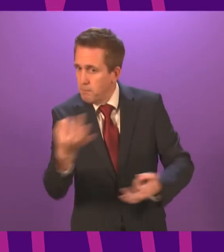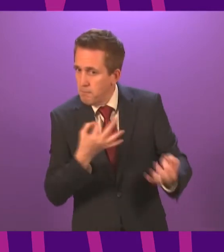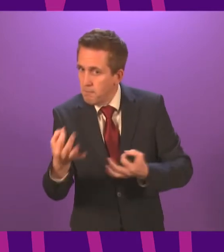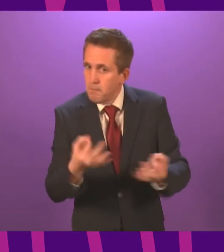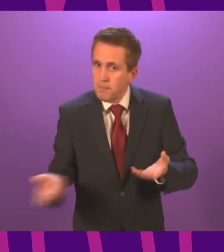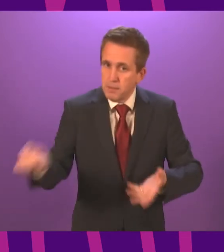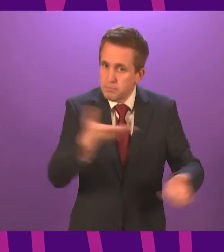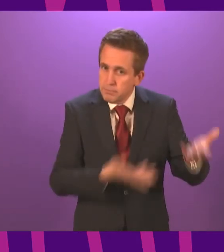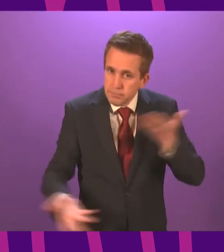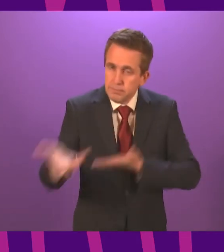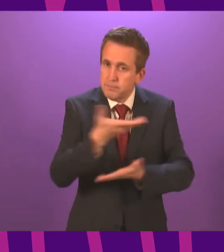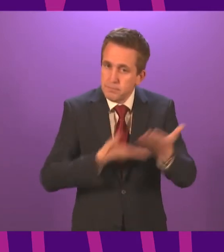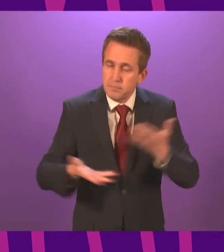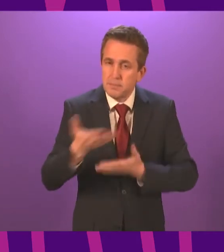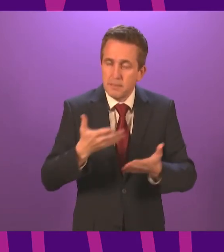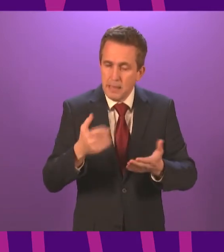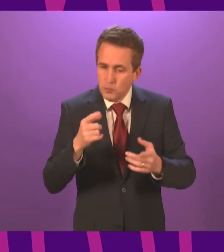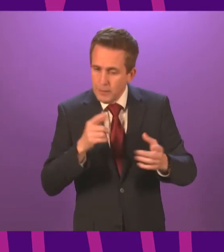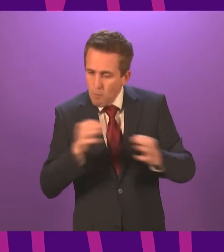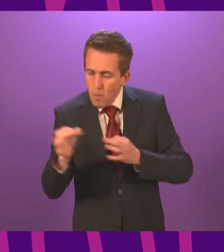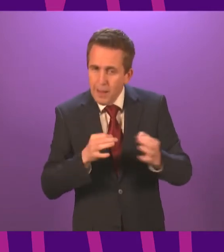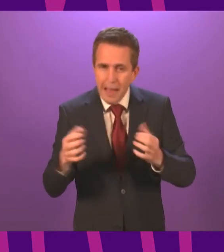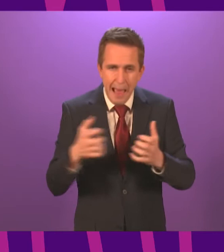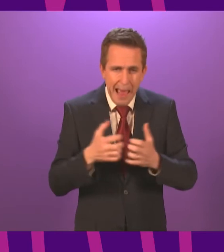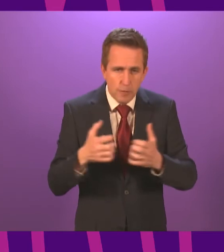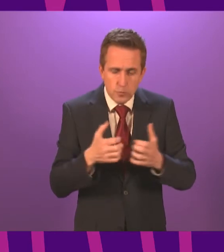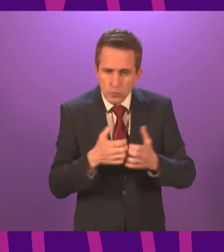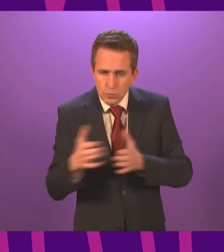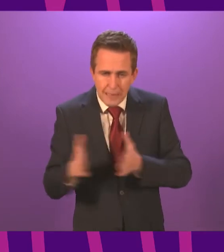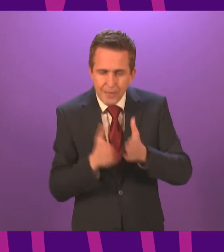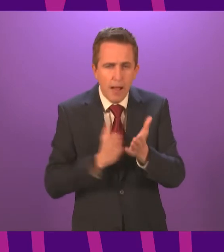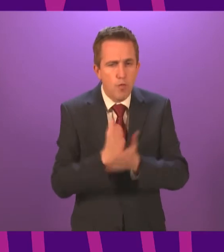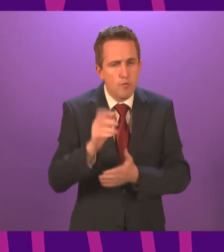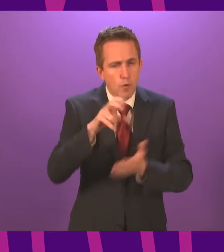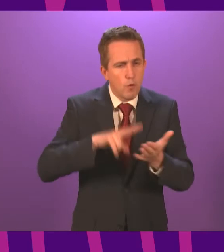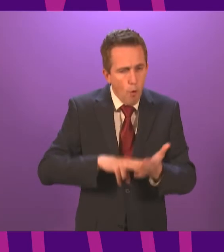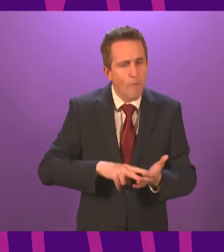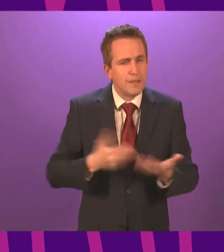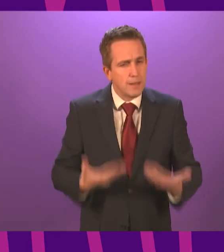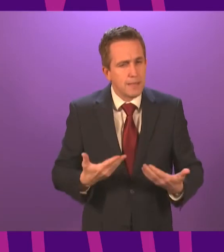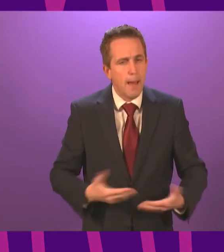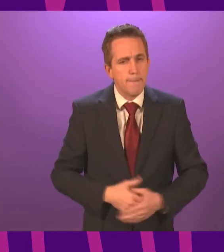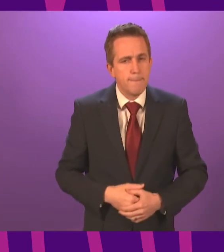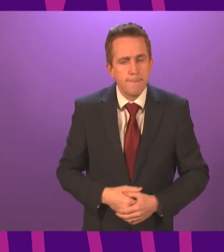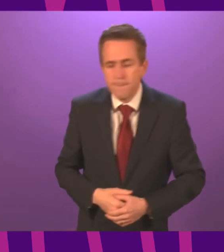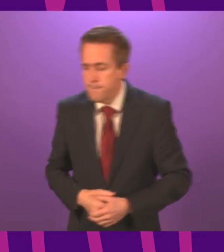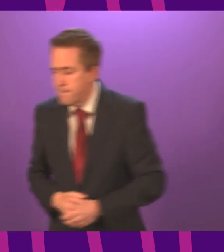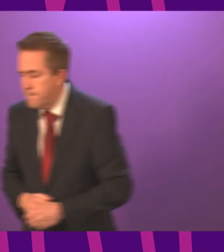to continuous engagement as we navigate a path through this really challenging time for the country. Thank you, Cabinet